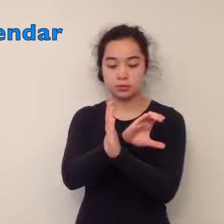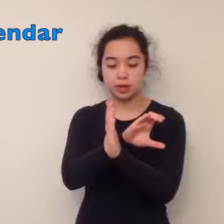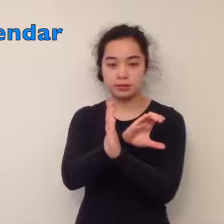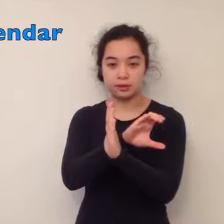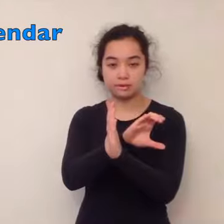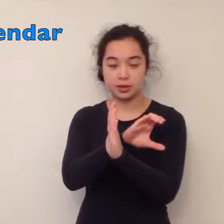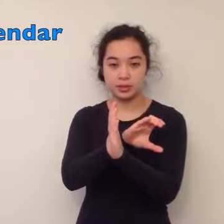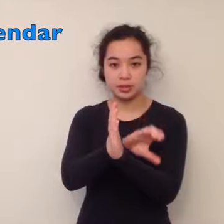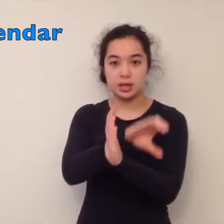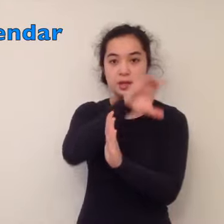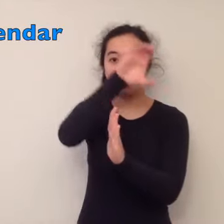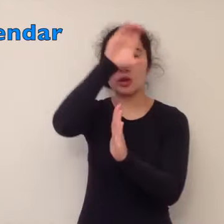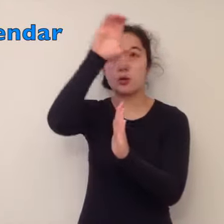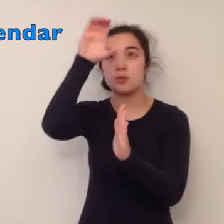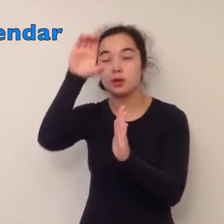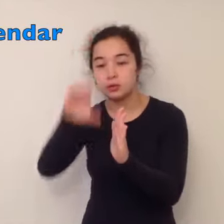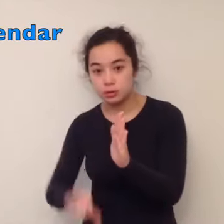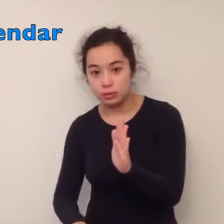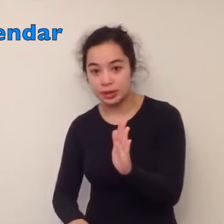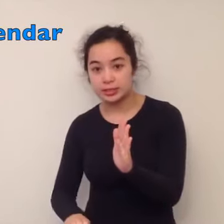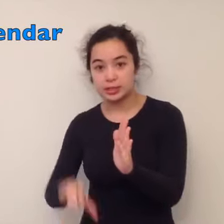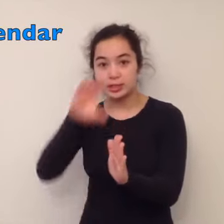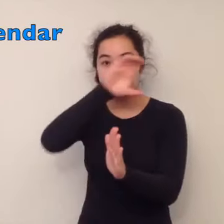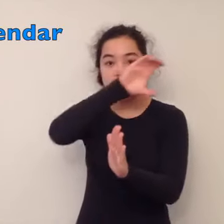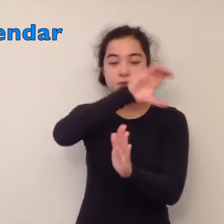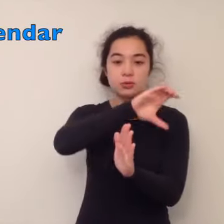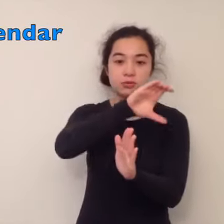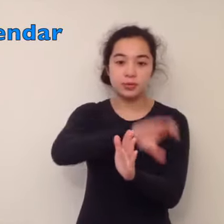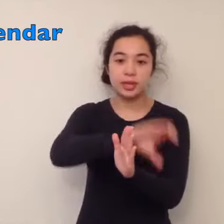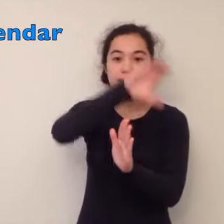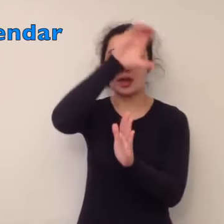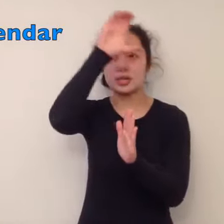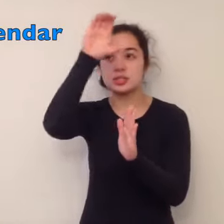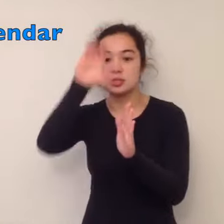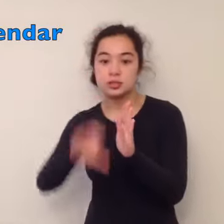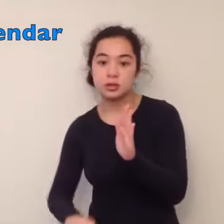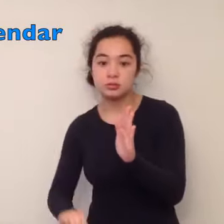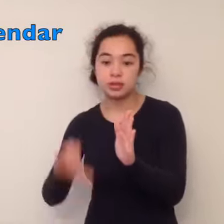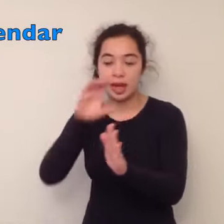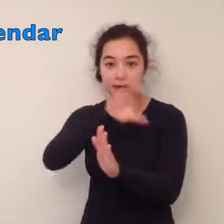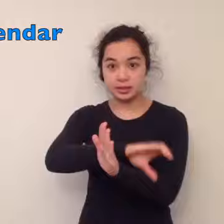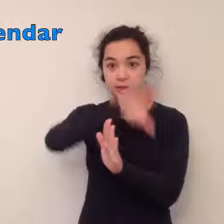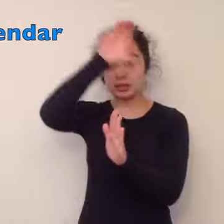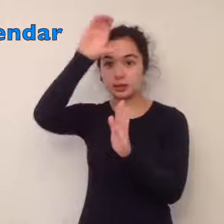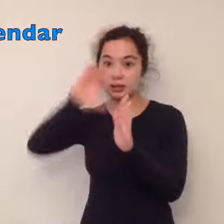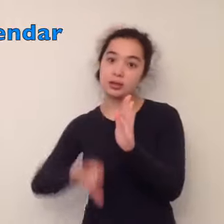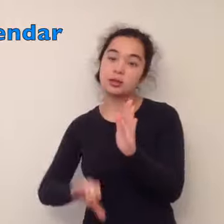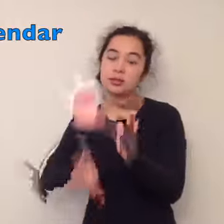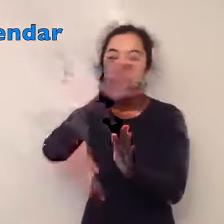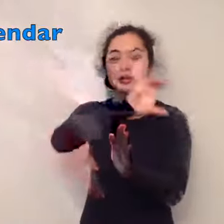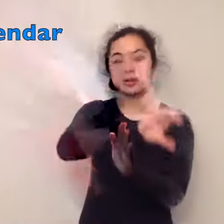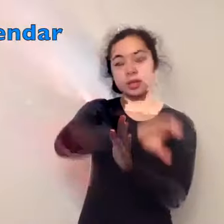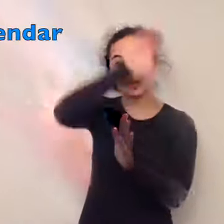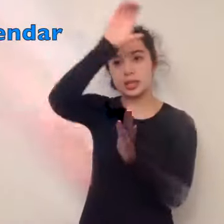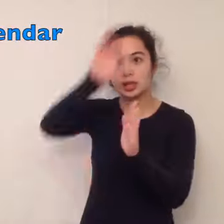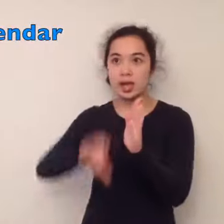left hand first, and bring it over to the right, as if you're flicking pages of the calendar. So,